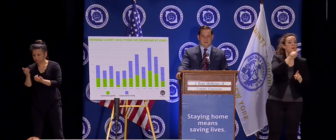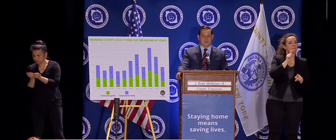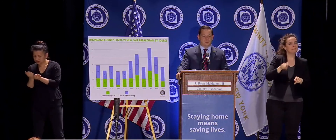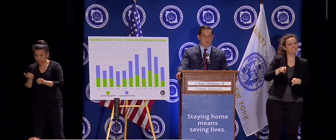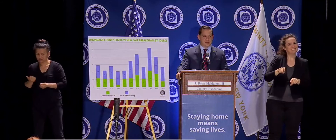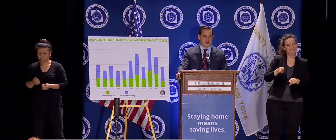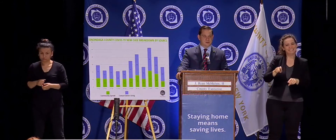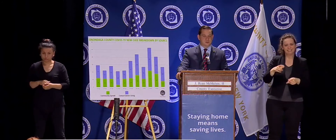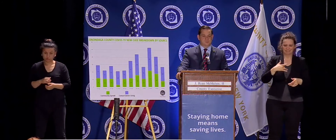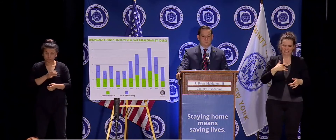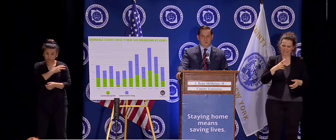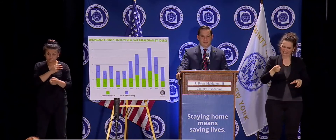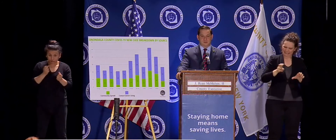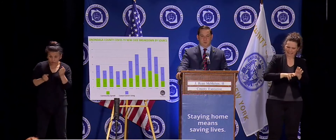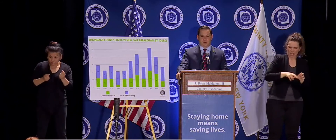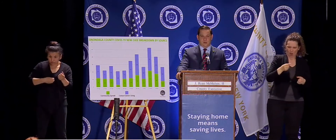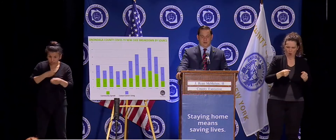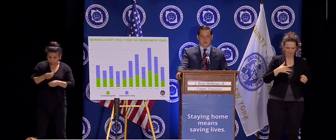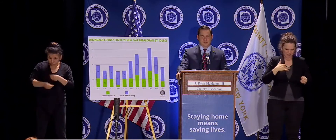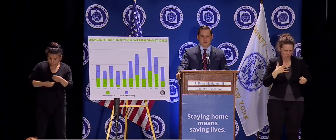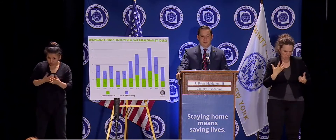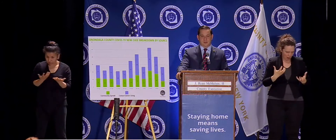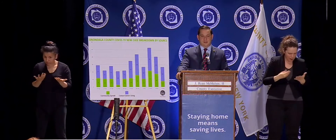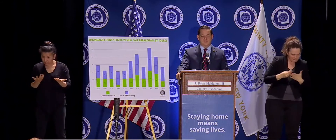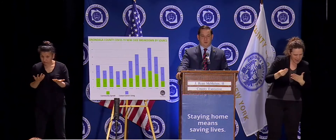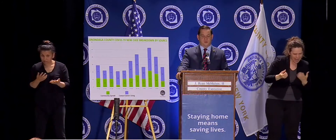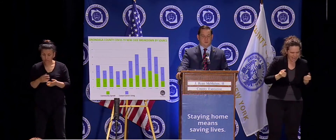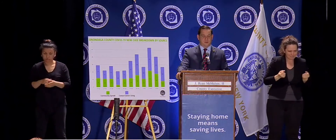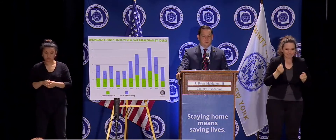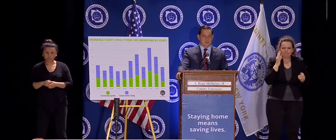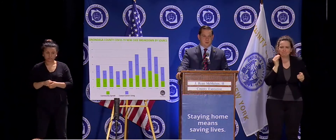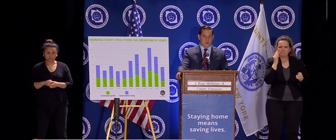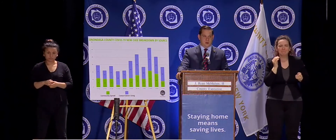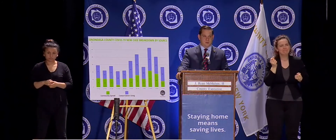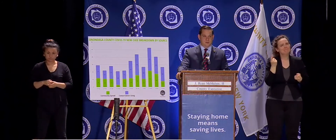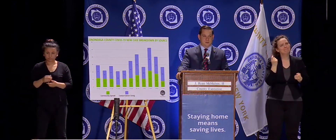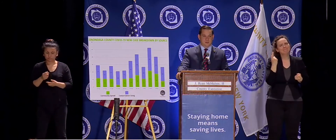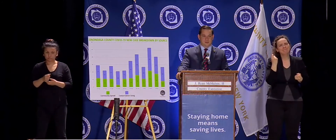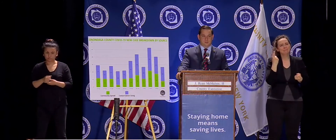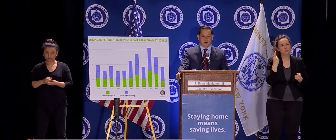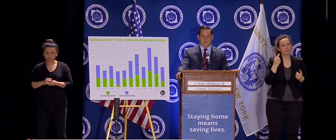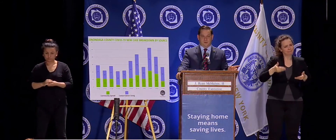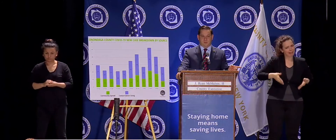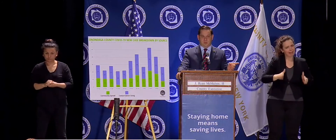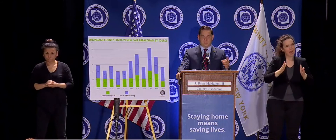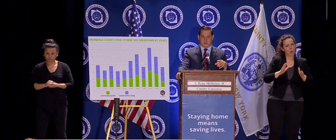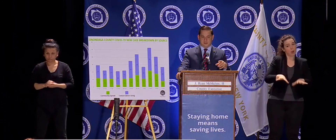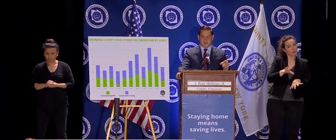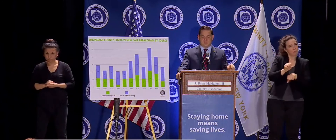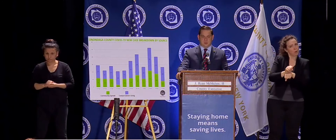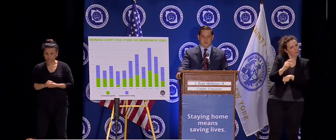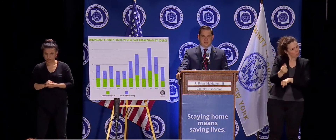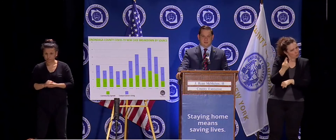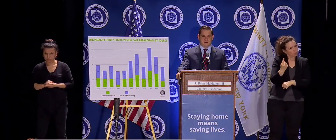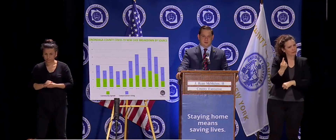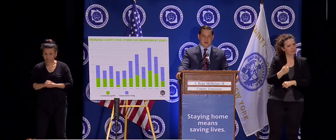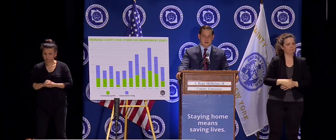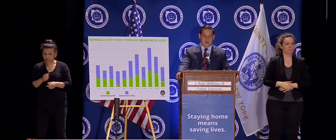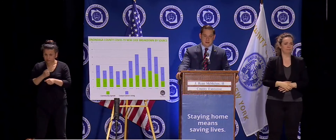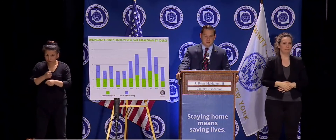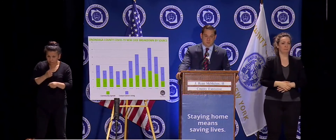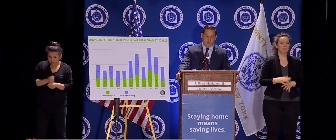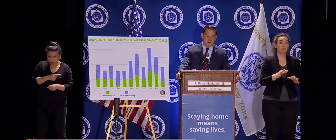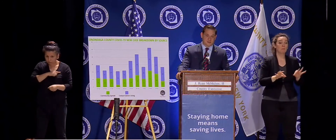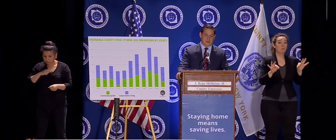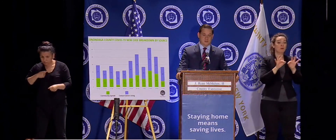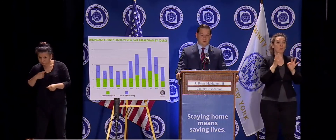going to capture those sales. It's important to us. It's important for the people that need new cars. It's important for the employees that get their paychecks off of that.